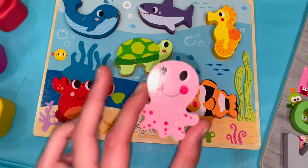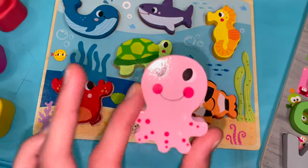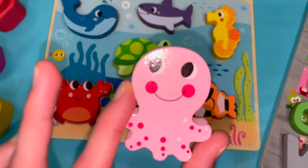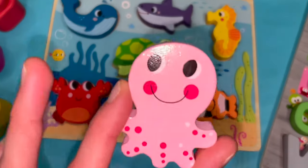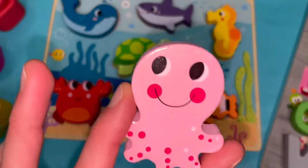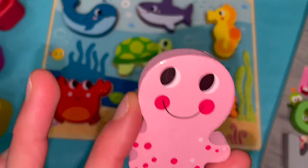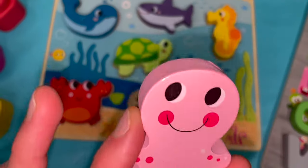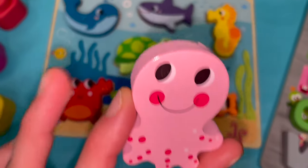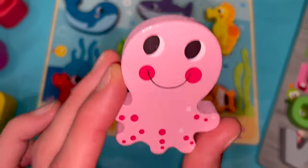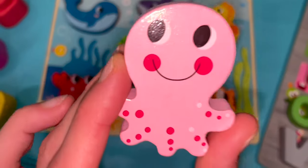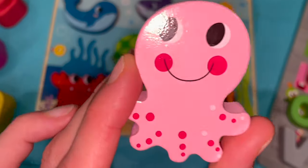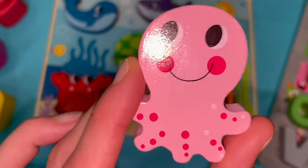Pink